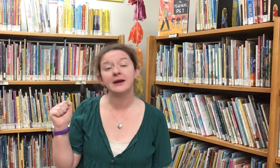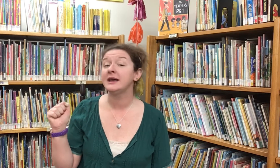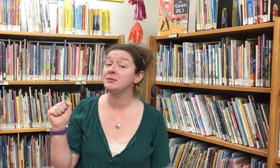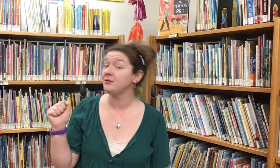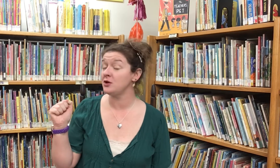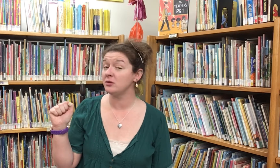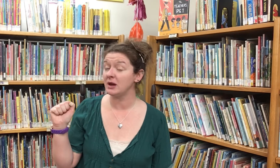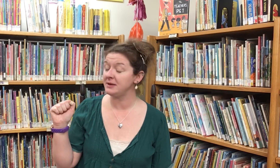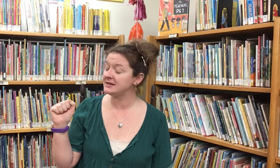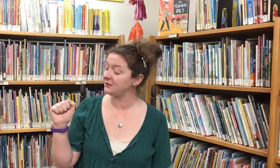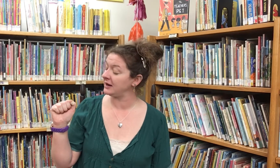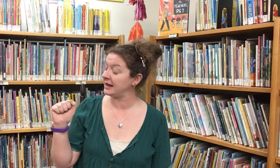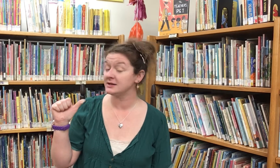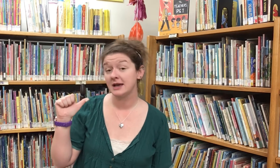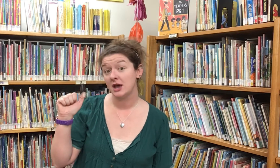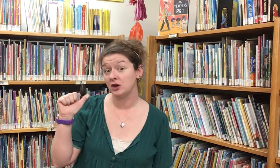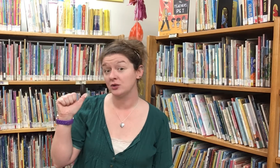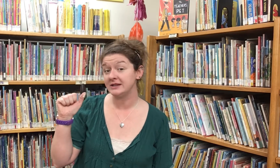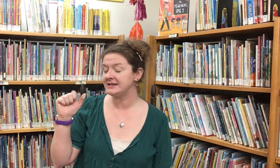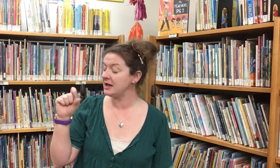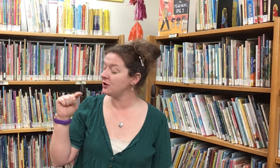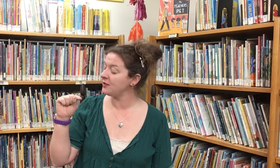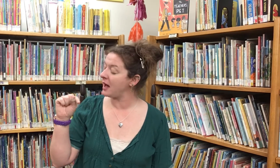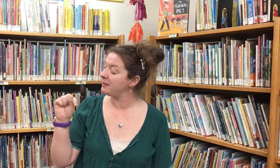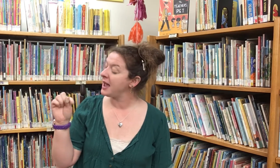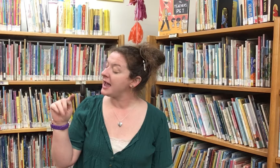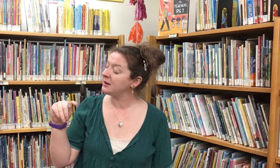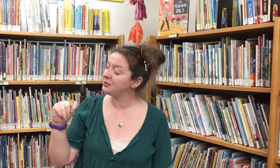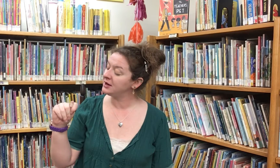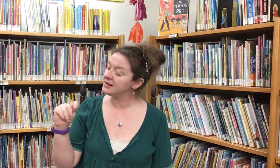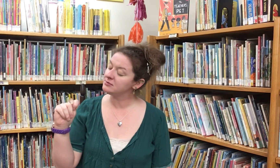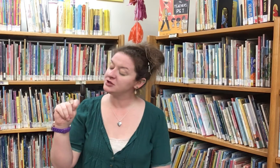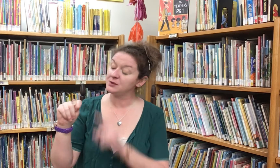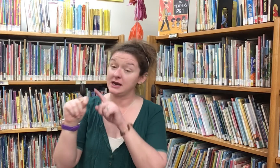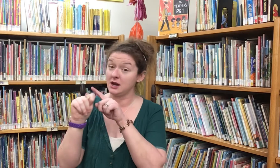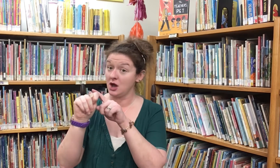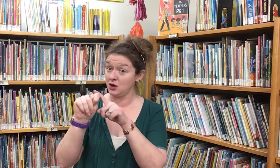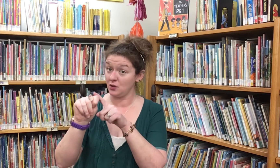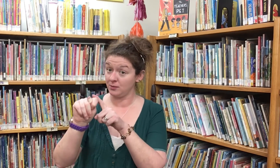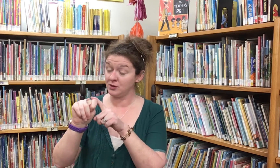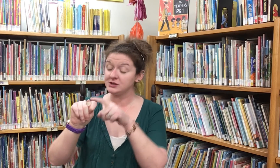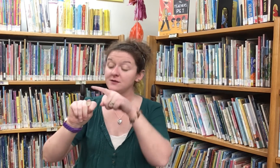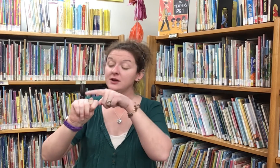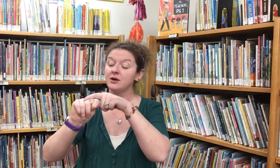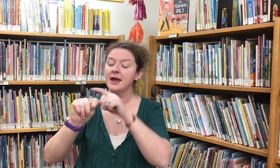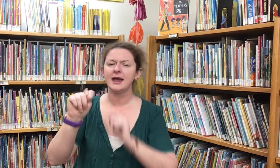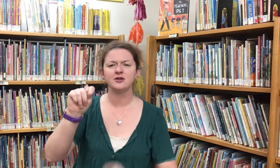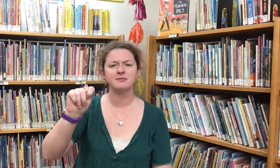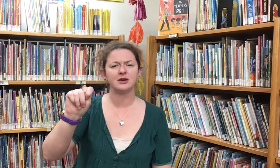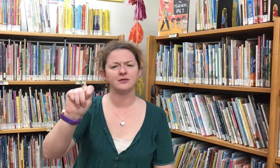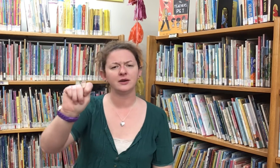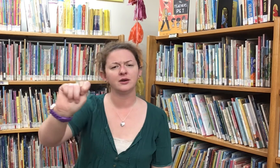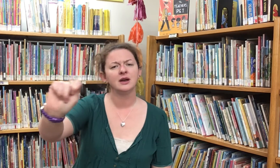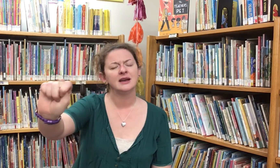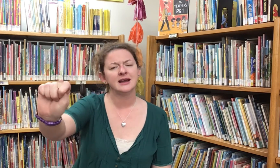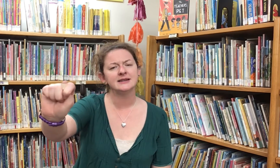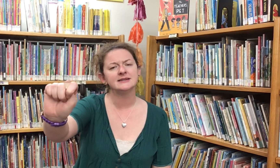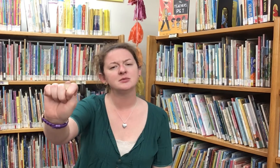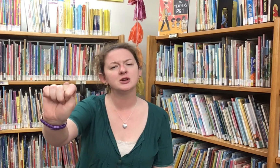hand, but for you, it might be a different hand. You're going to take your thumb and put it in between your pointer finger and your middle finger. Kind of similar to when